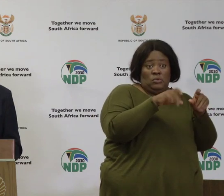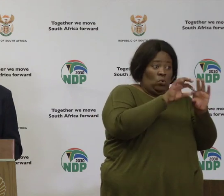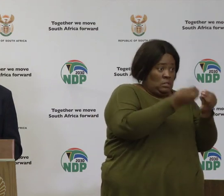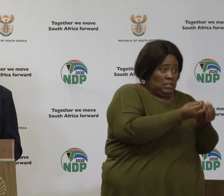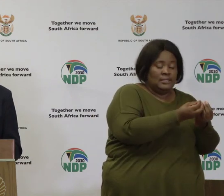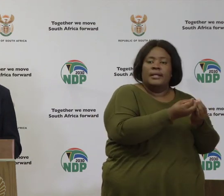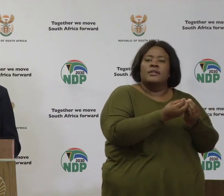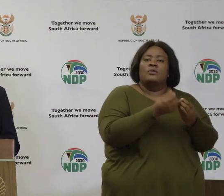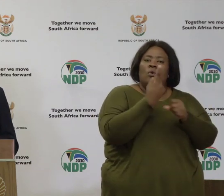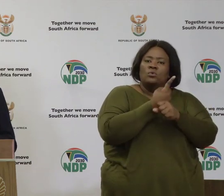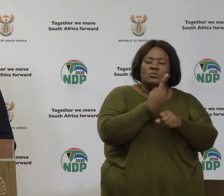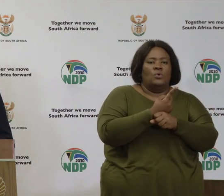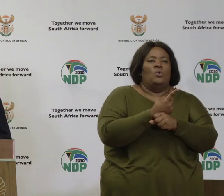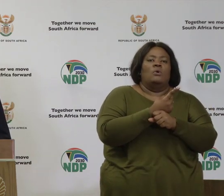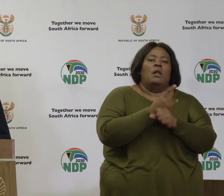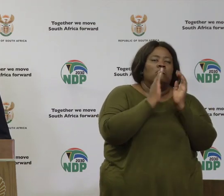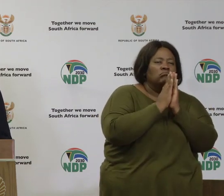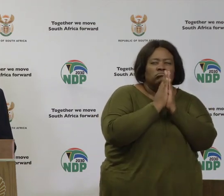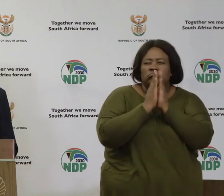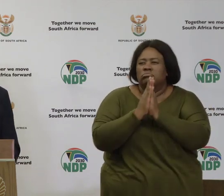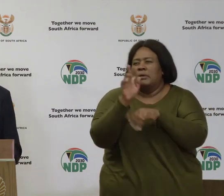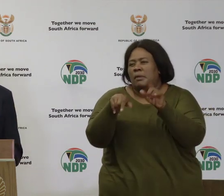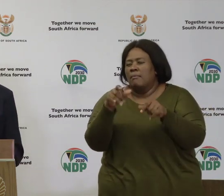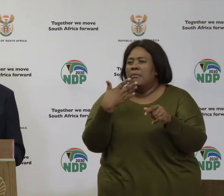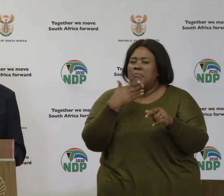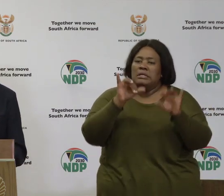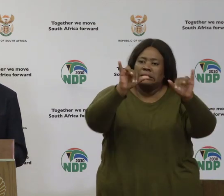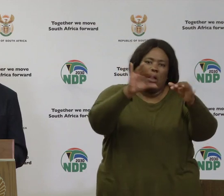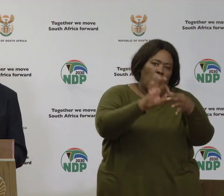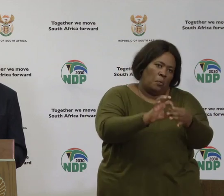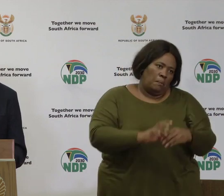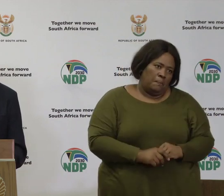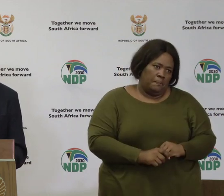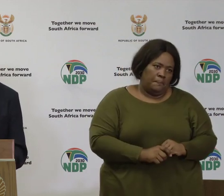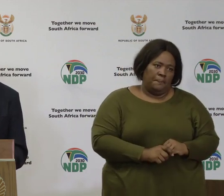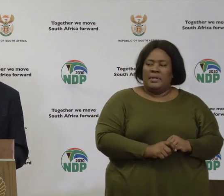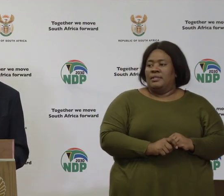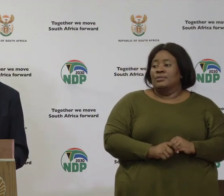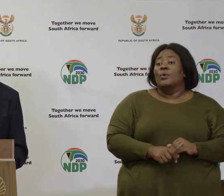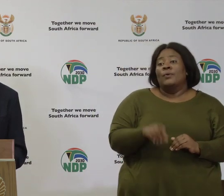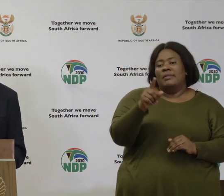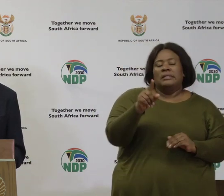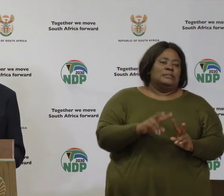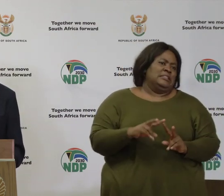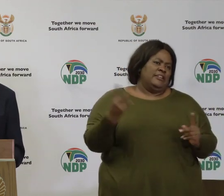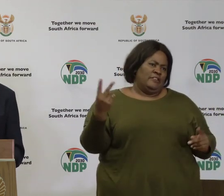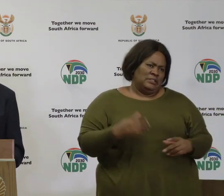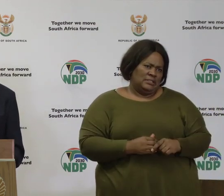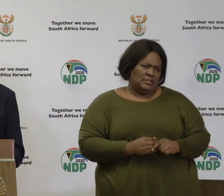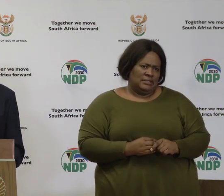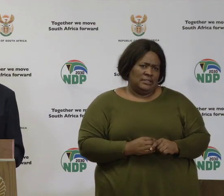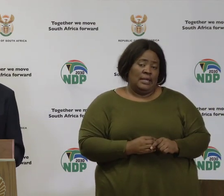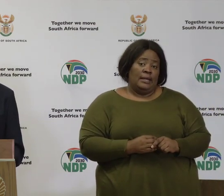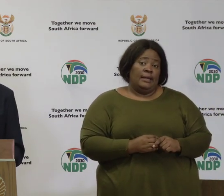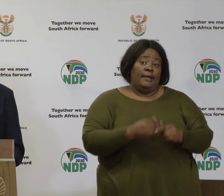call on our people to stay at home. Now, that is the difference